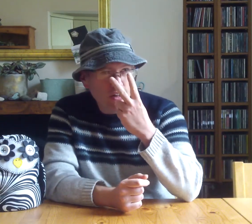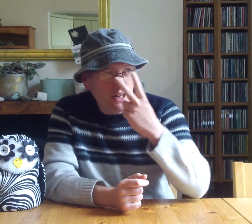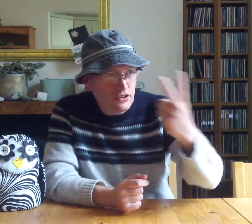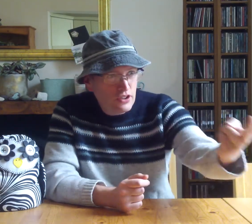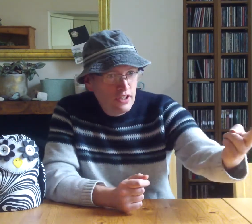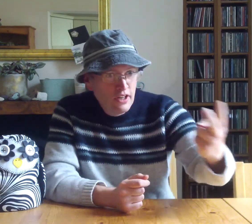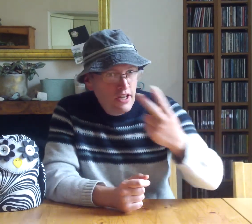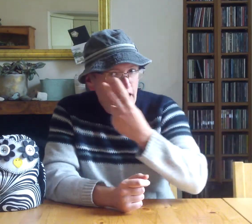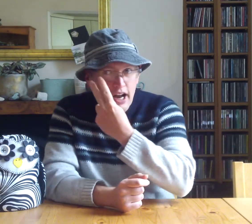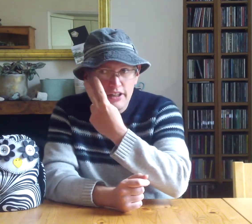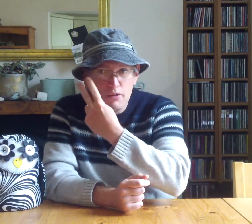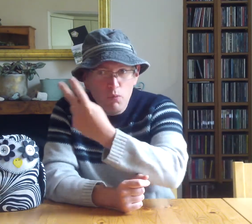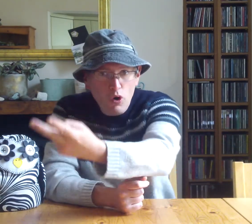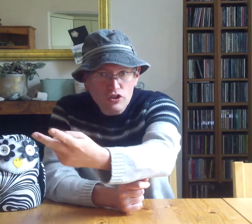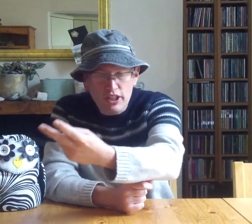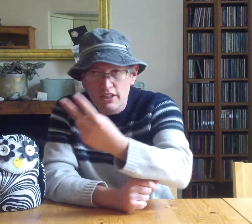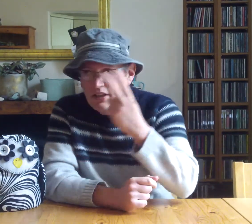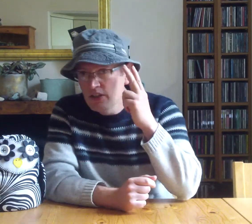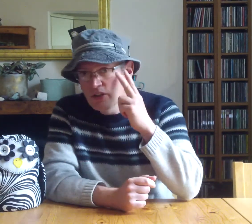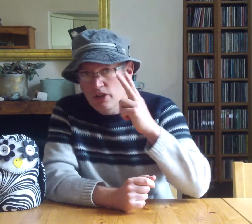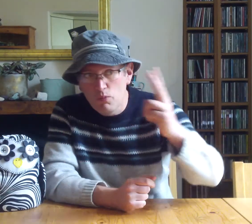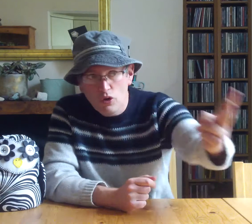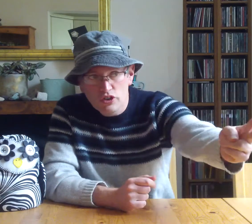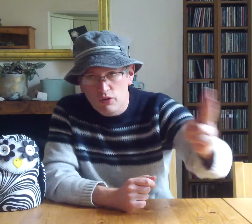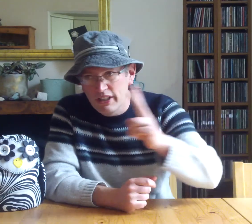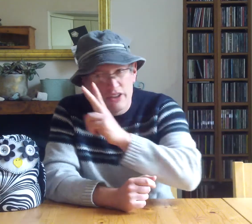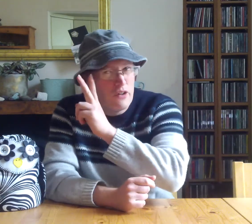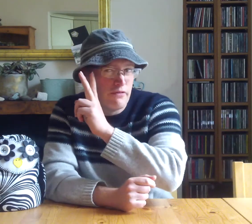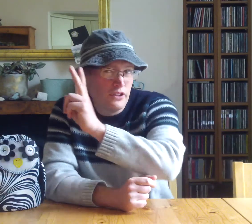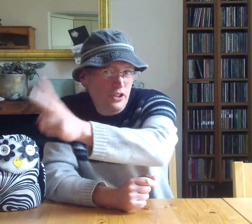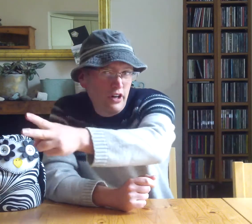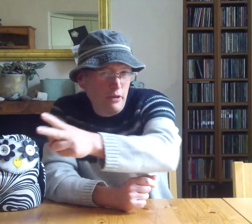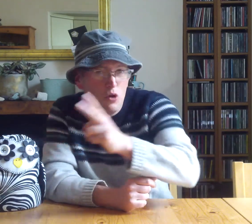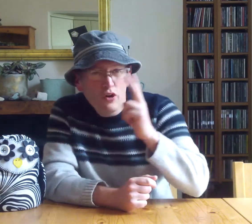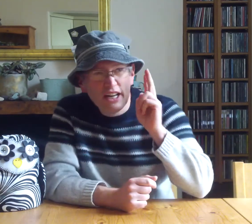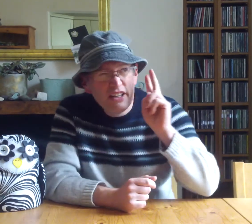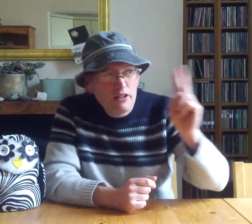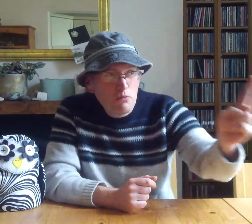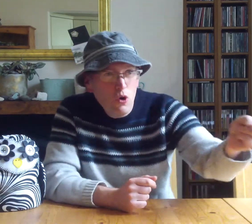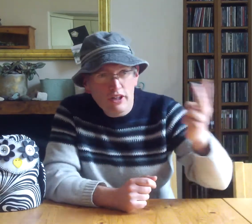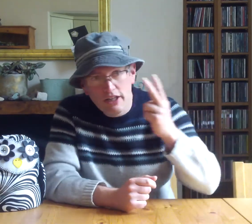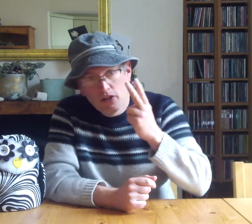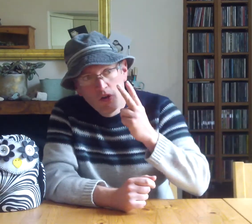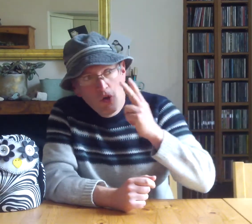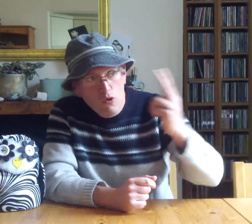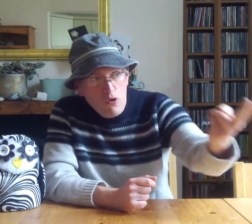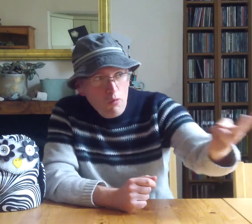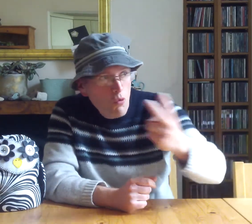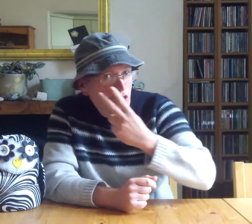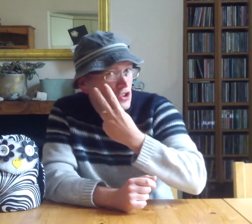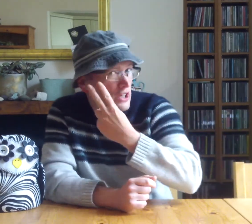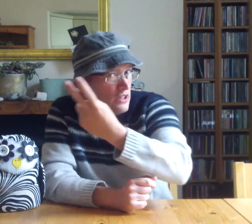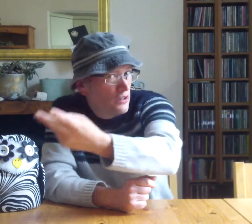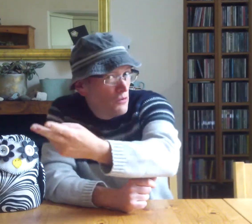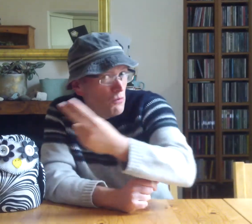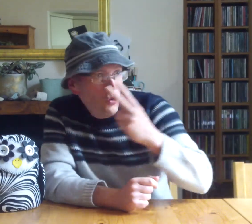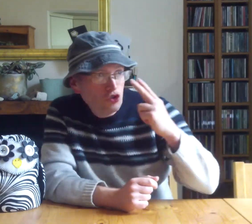this and you're watching. You're watching. Or he can do it from the side. I'm looking. Looking. Or I'm watching. Watching.